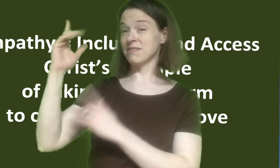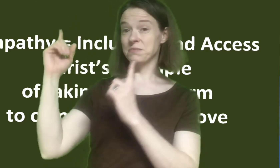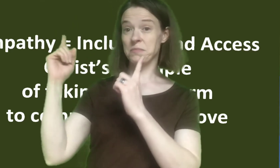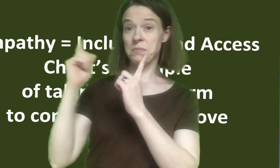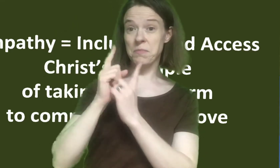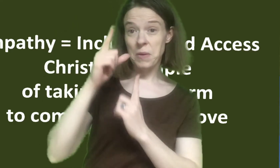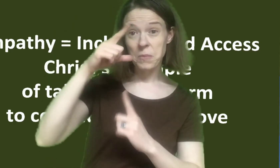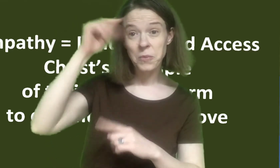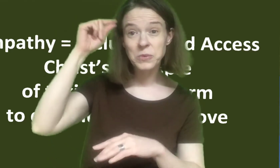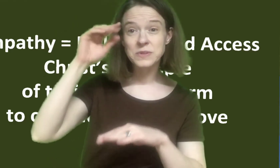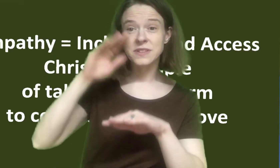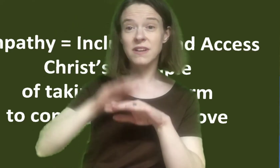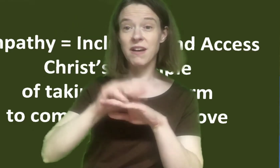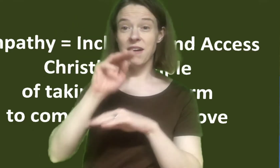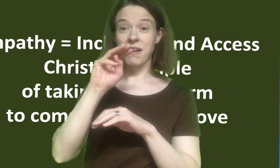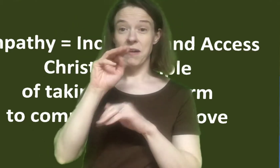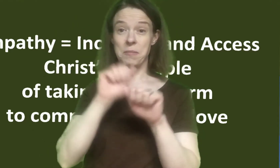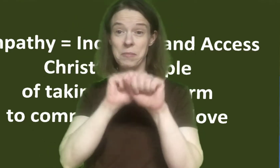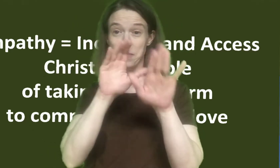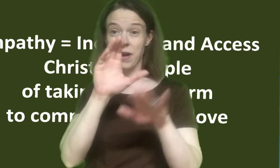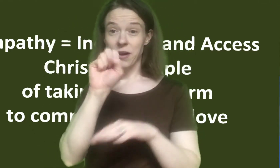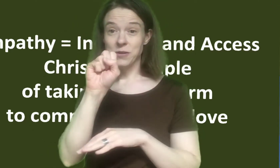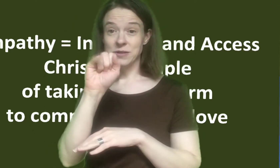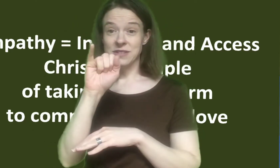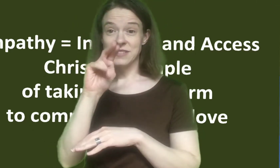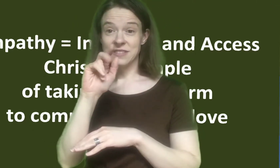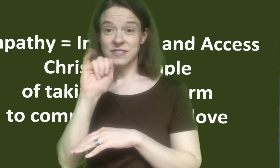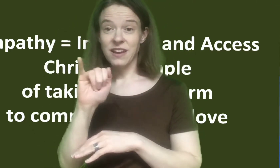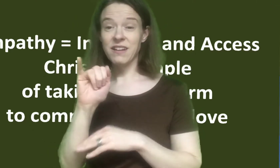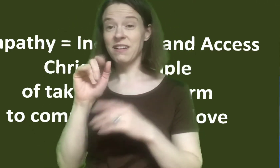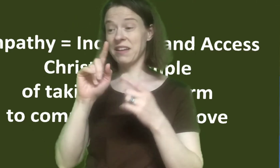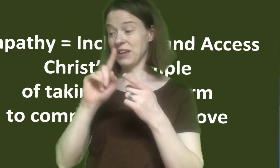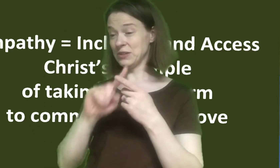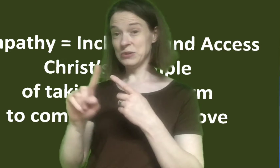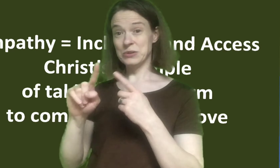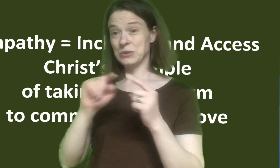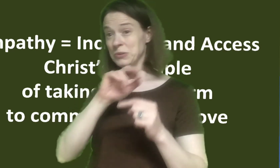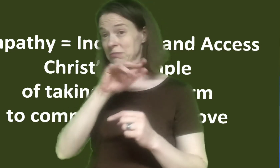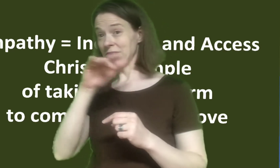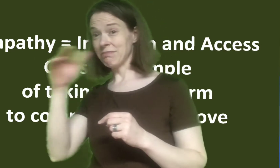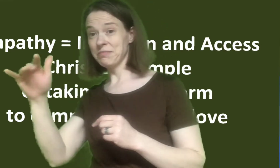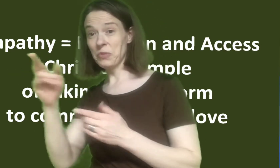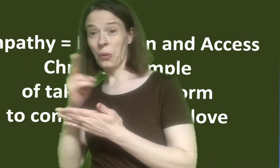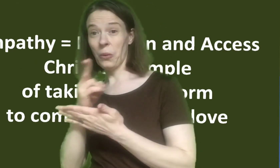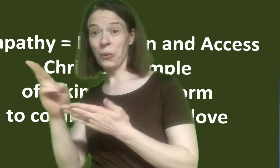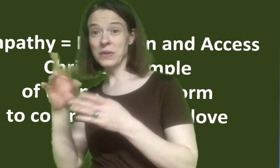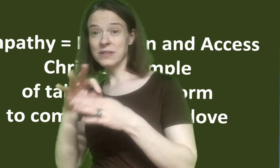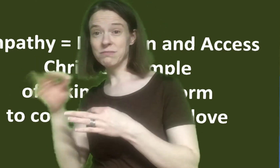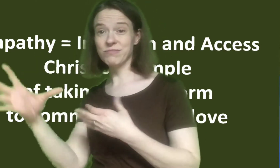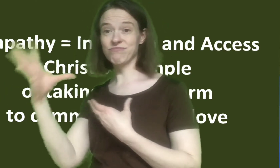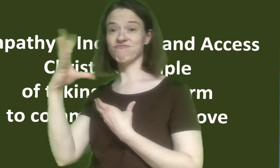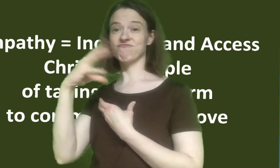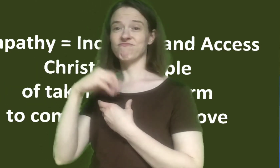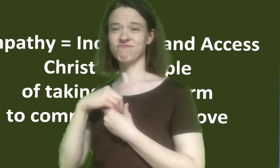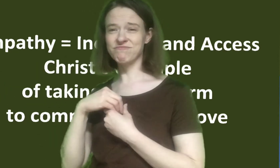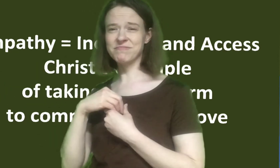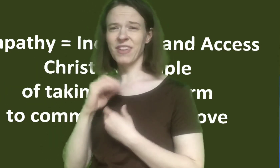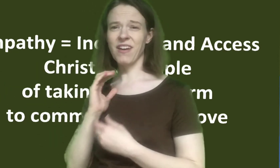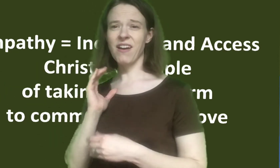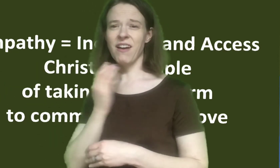From God's meeting with Moses on Mount Sinai, all the way to the present with the Holy Spirit